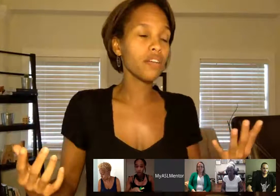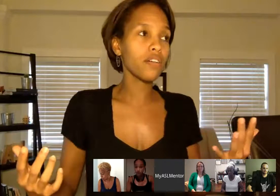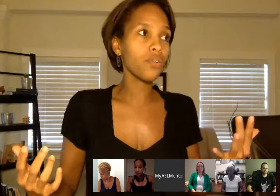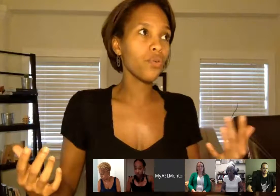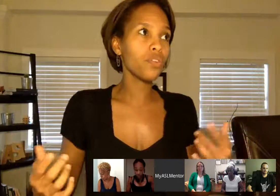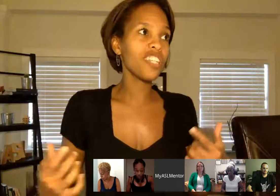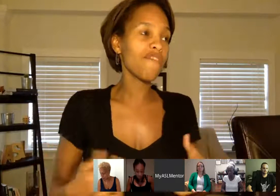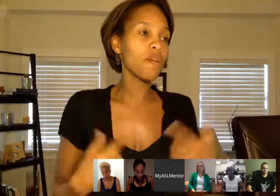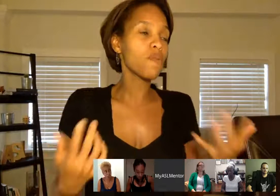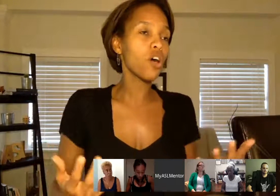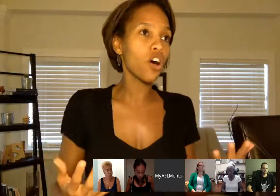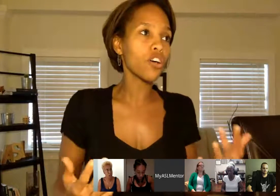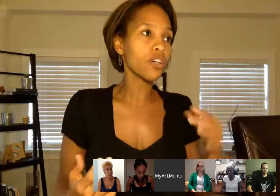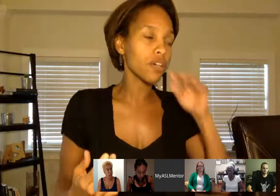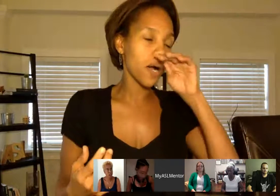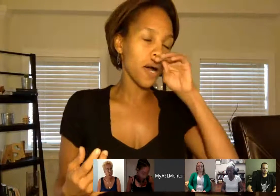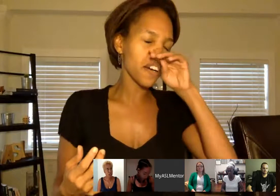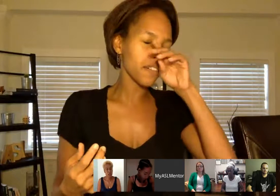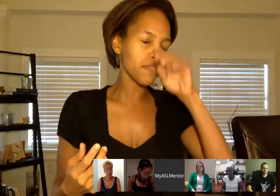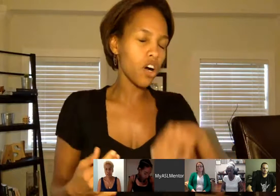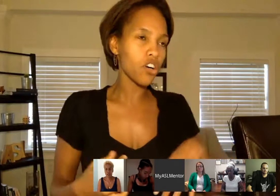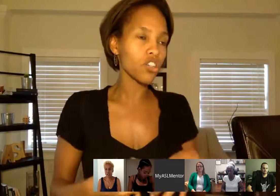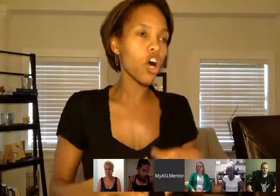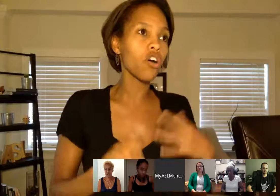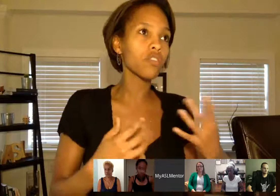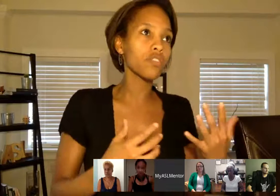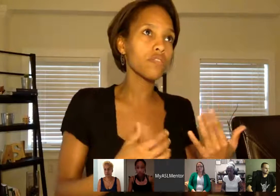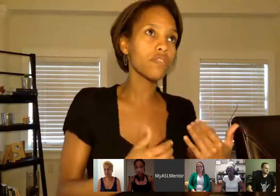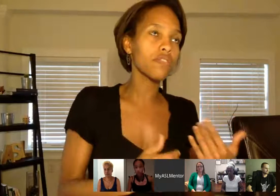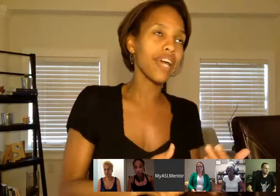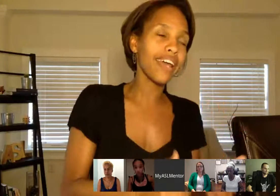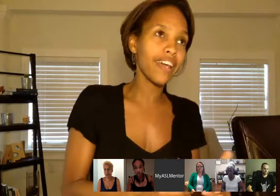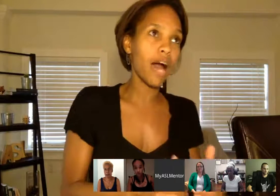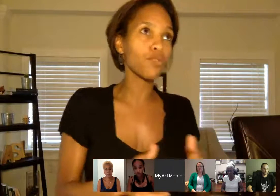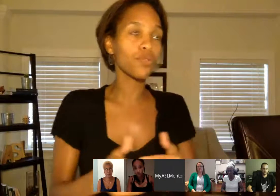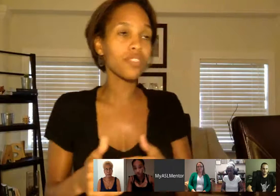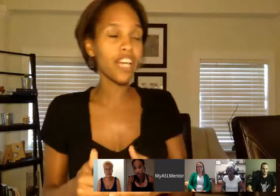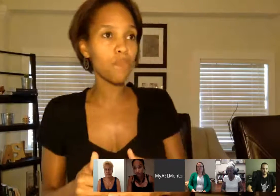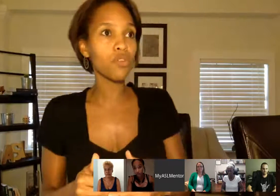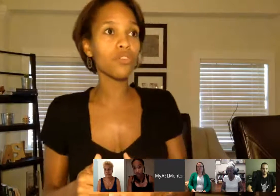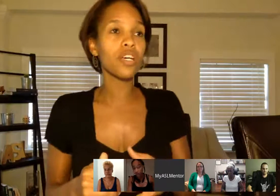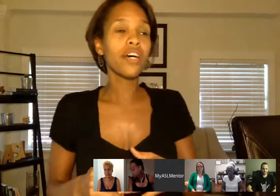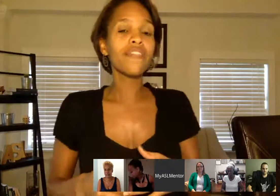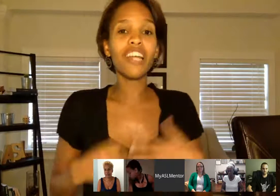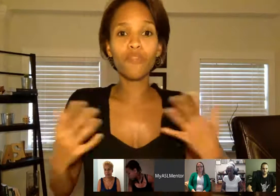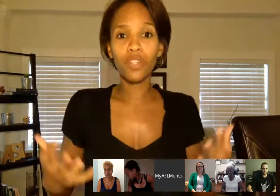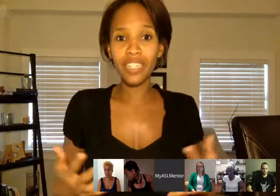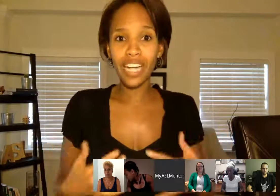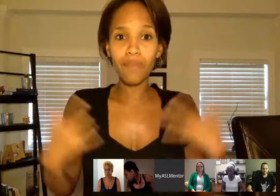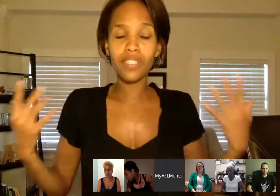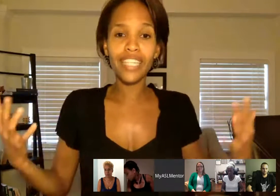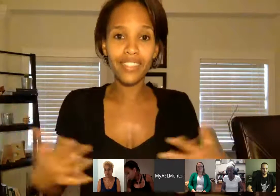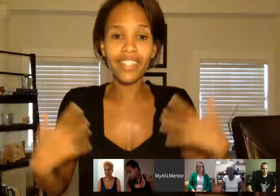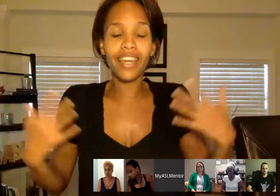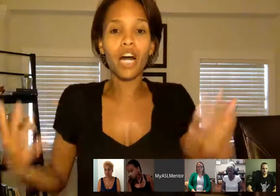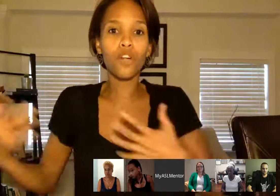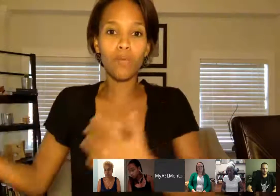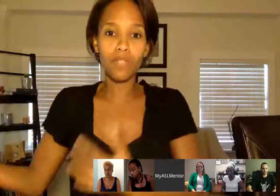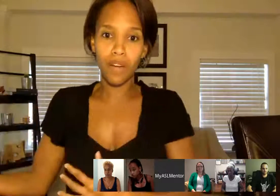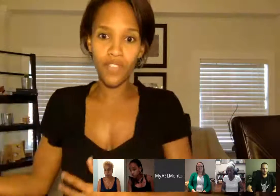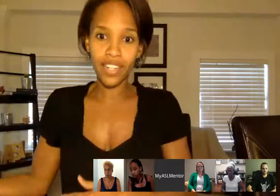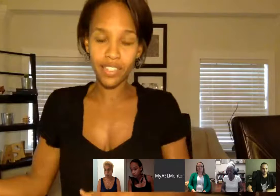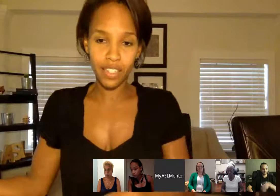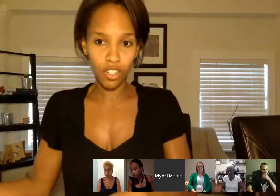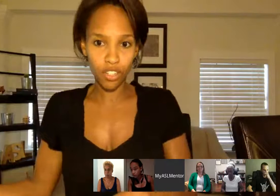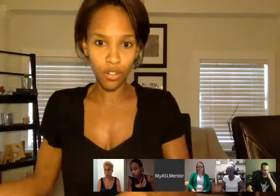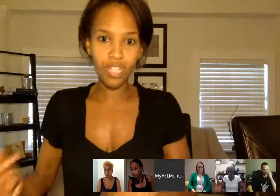when deaf people are called handicapped or disabled, the deaf community tends to get up in arms